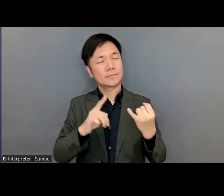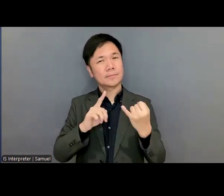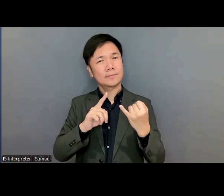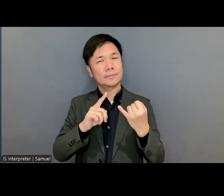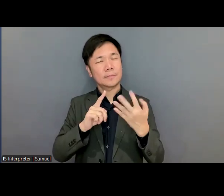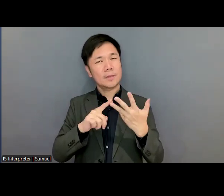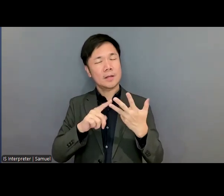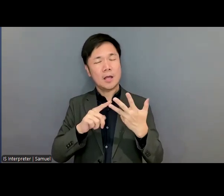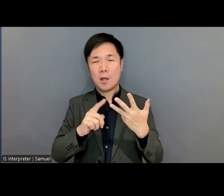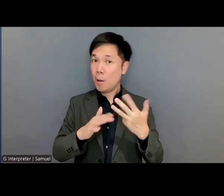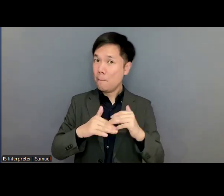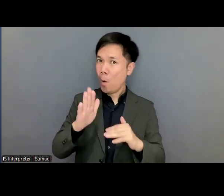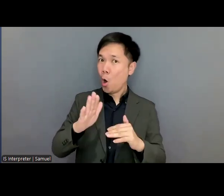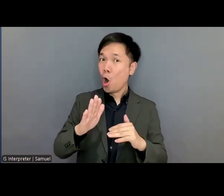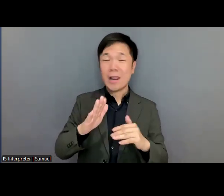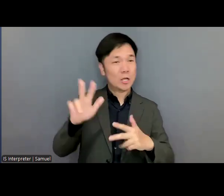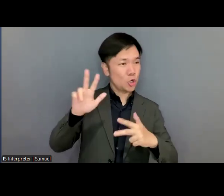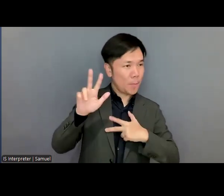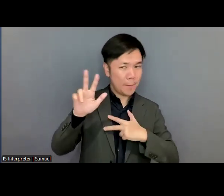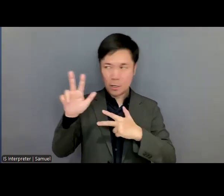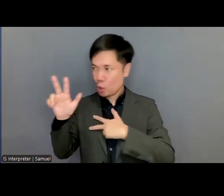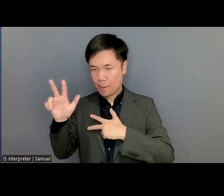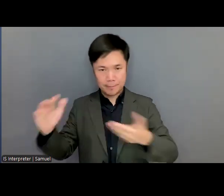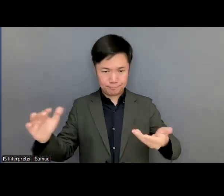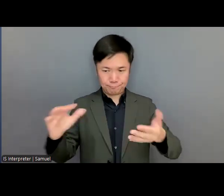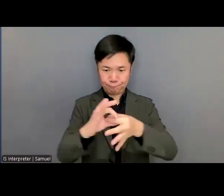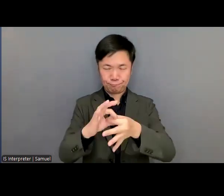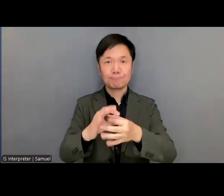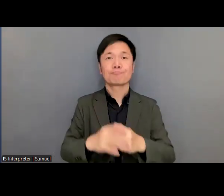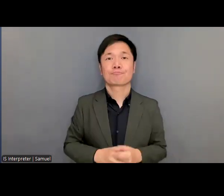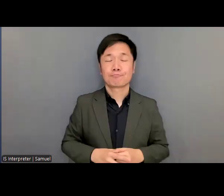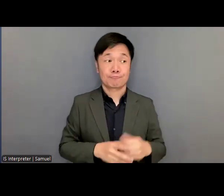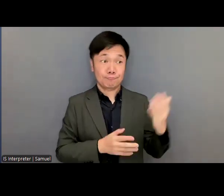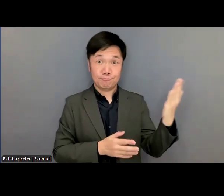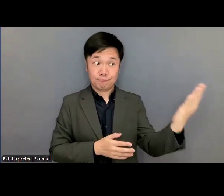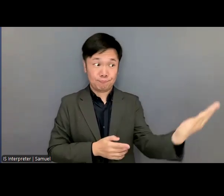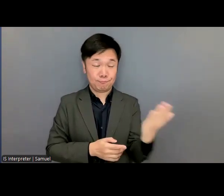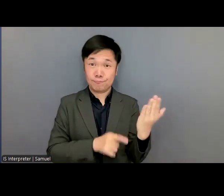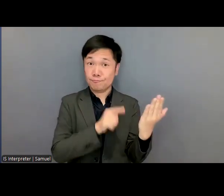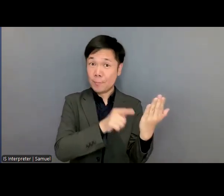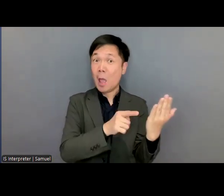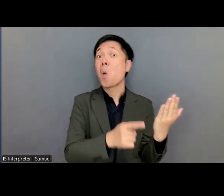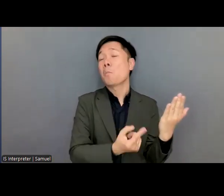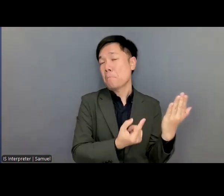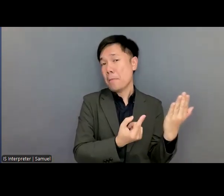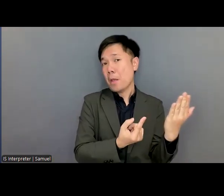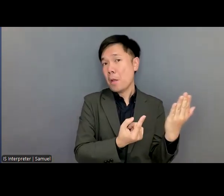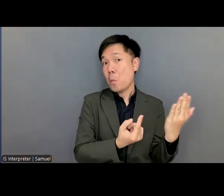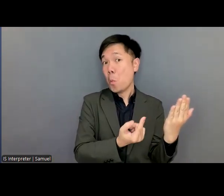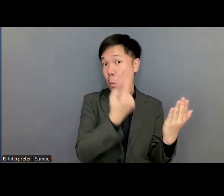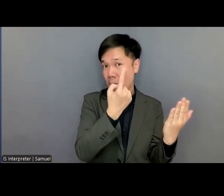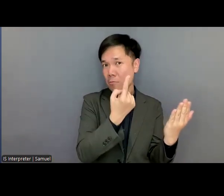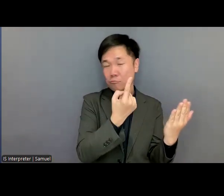of joint commitments. So commitments that are submitted by more than one